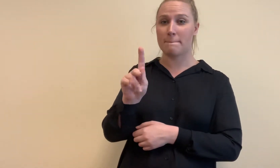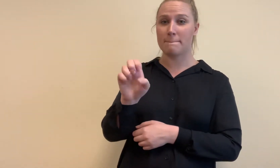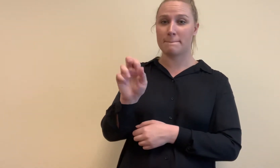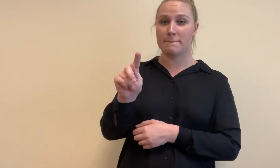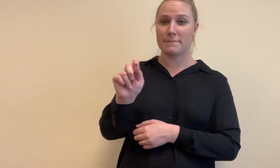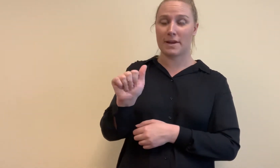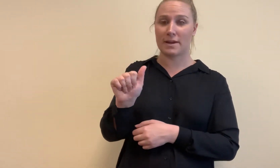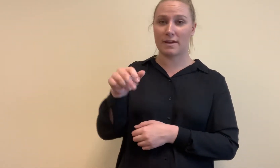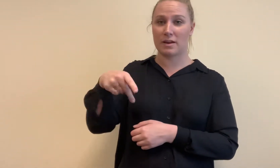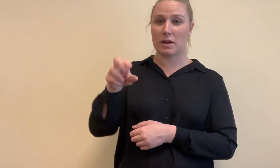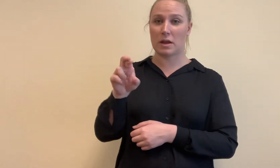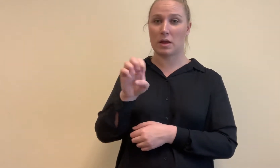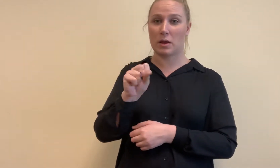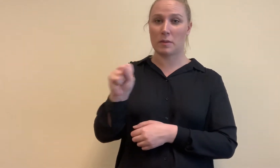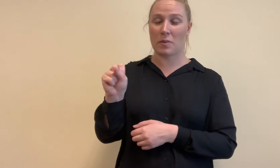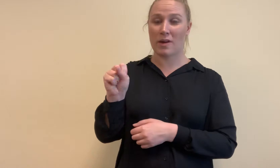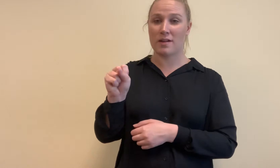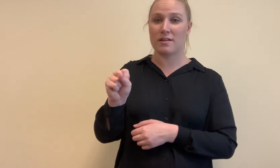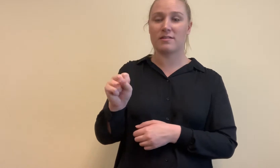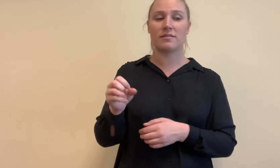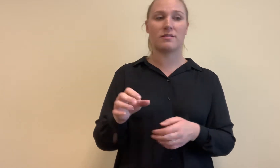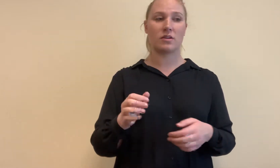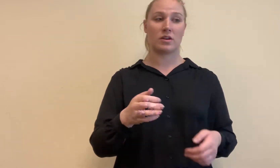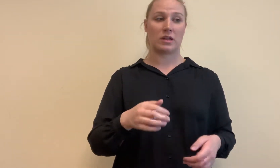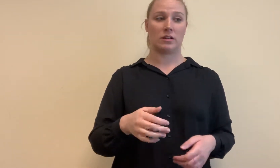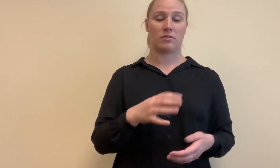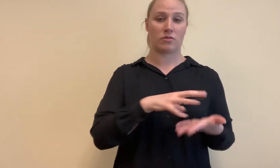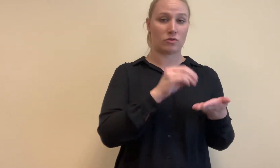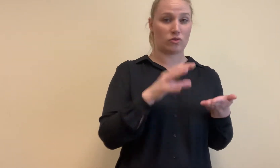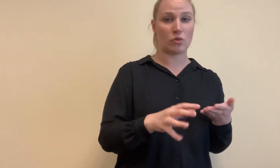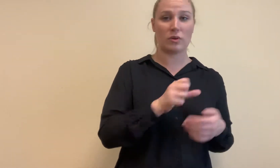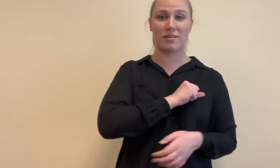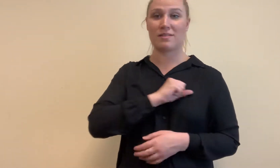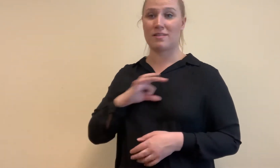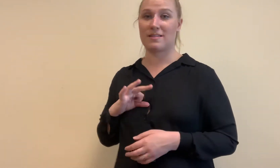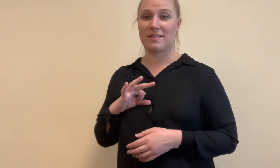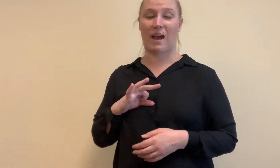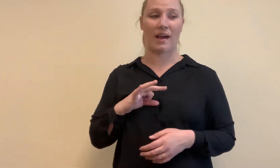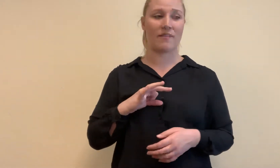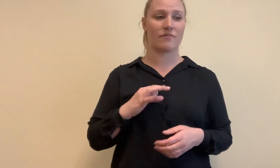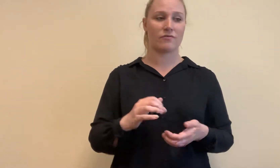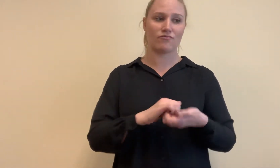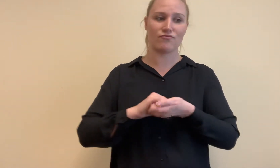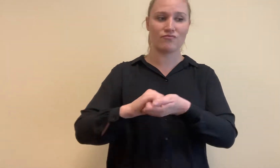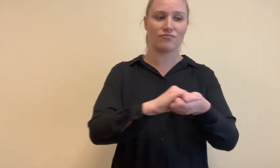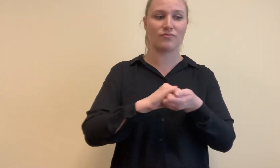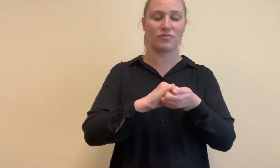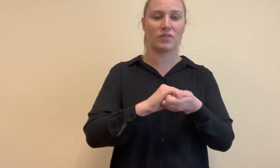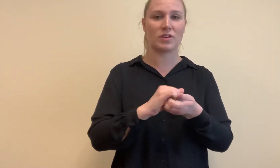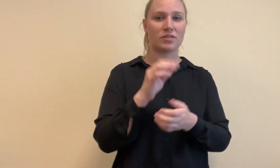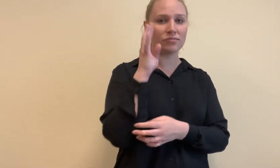our students working together to create low-cost textbooks and materials, and we've already saved students